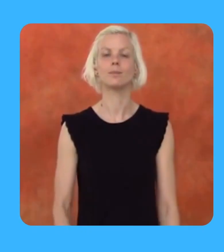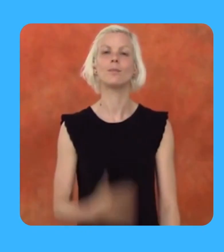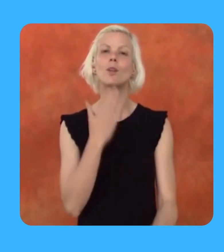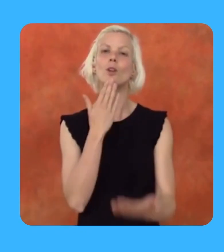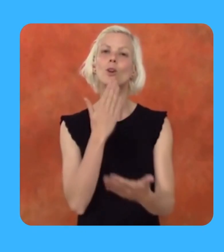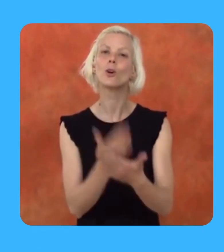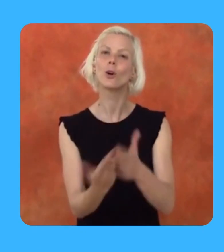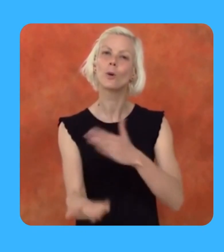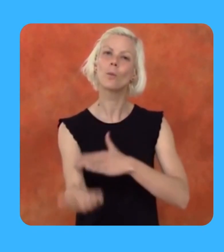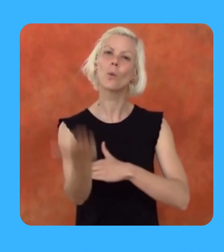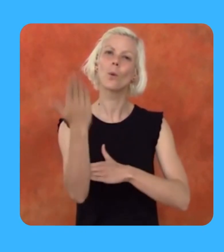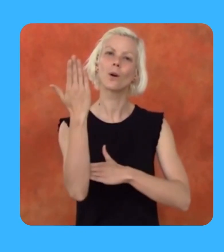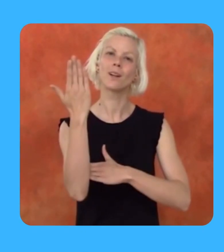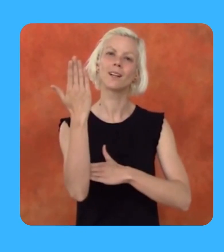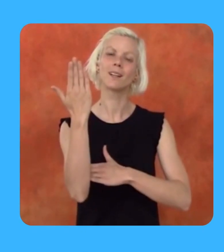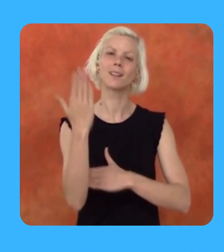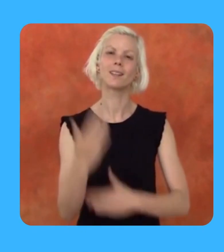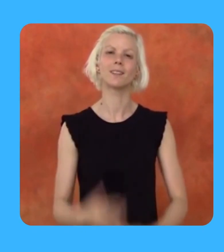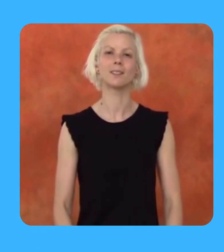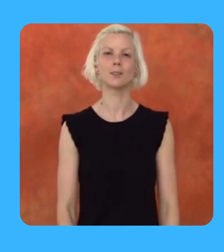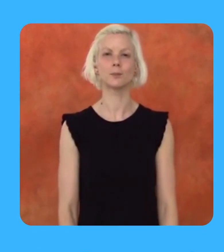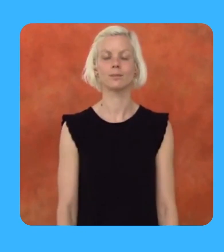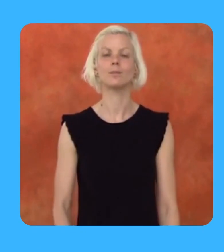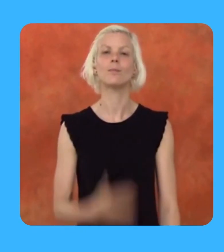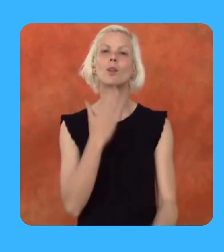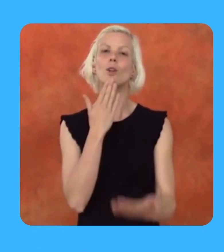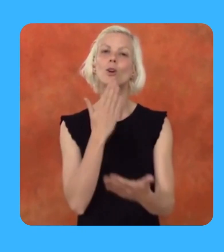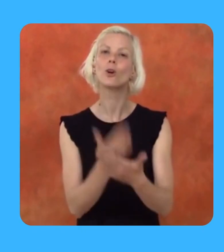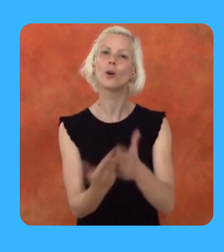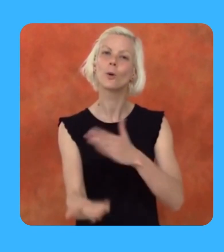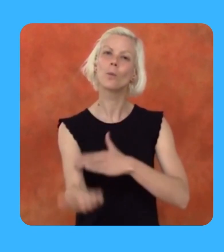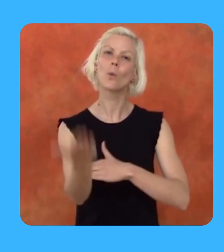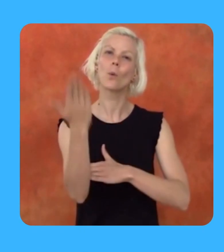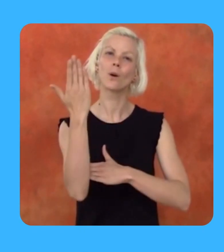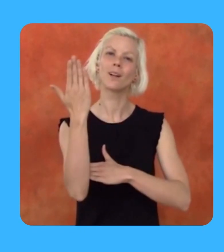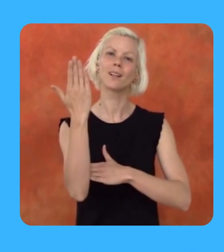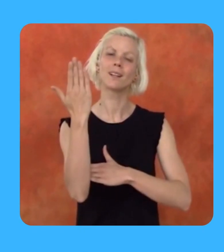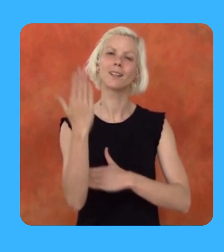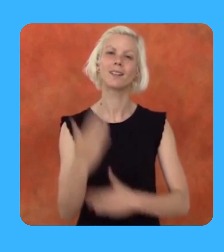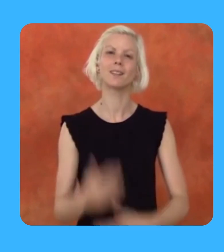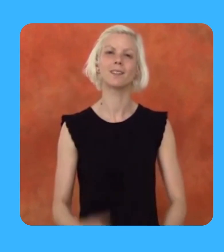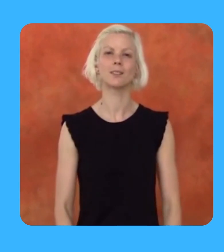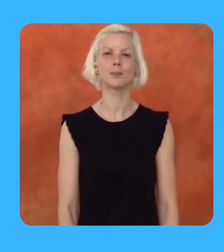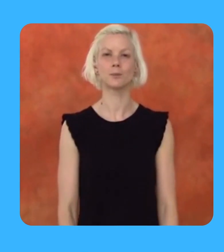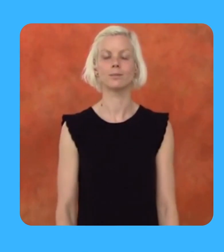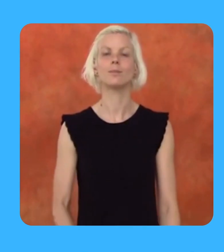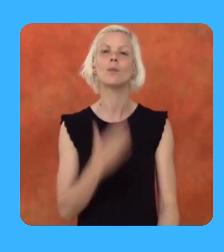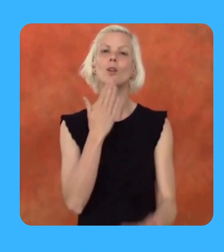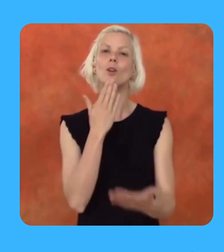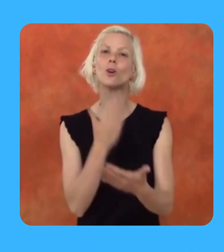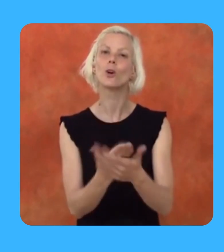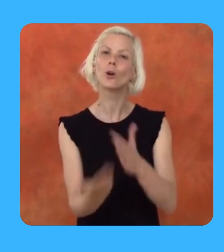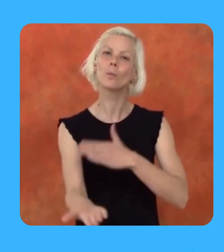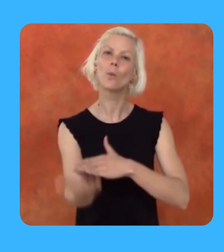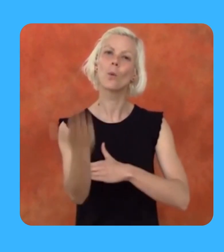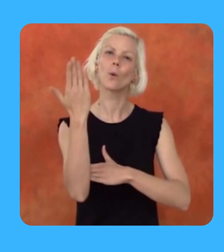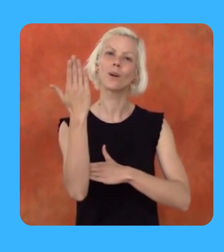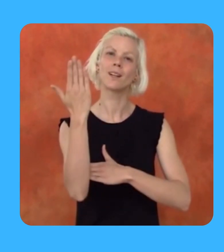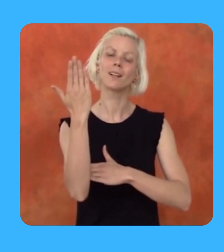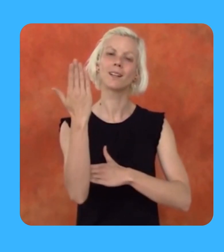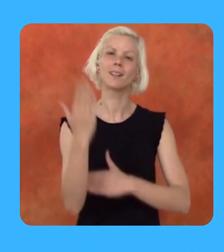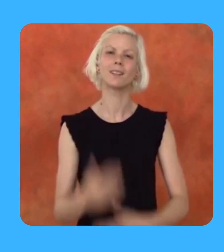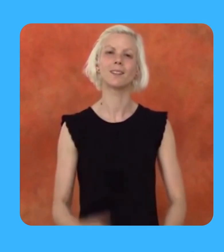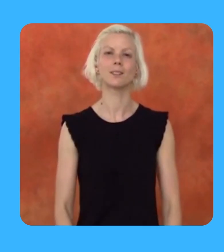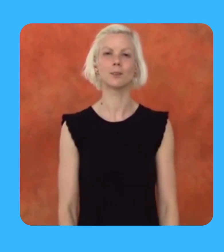Good morning. Good morning. She's waking up. Good